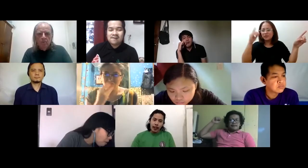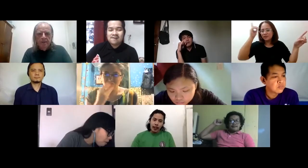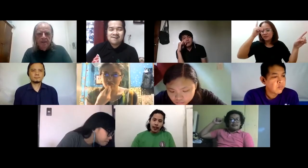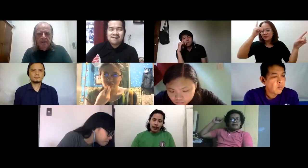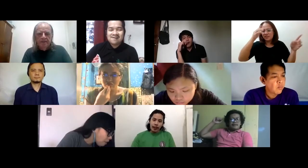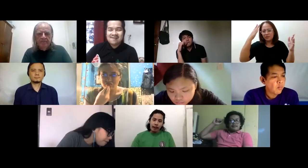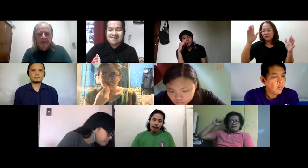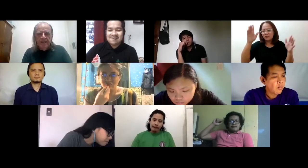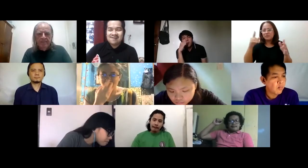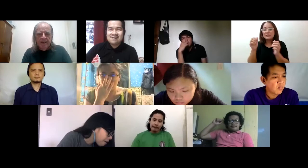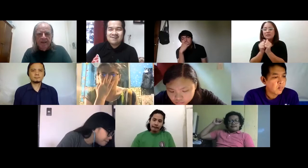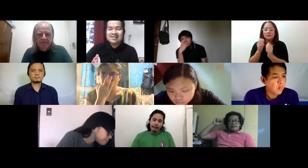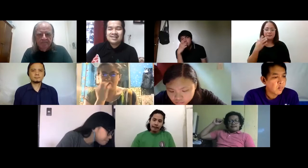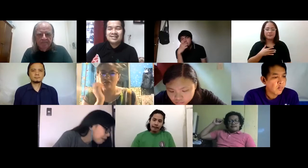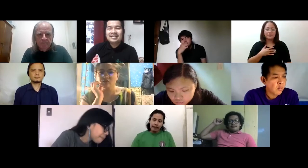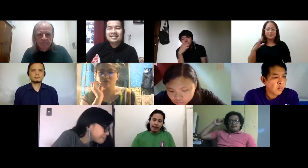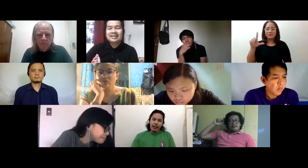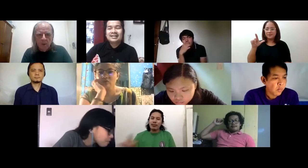Okay, is everybody back now?